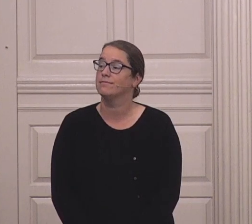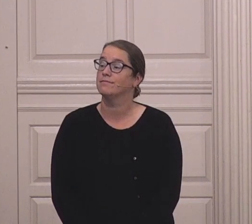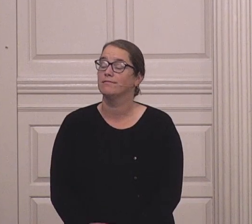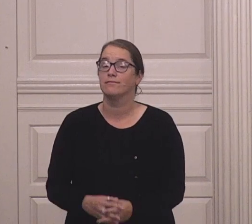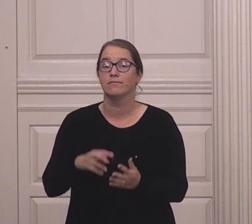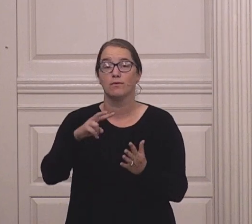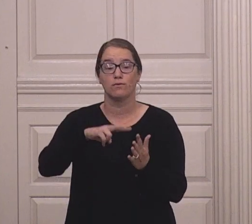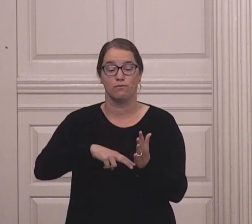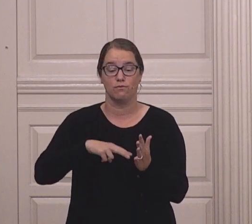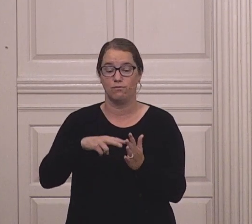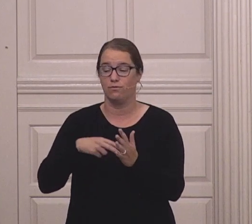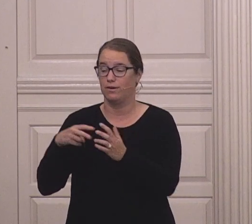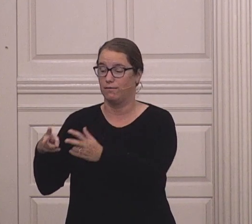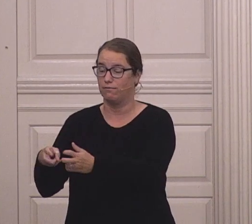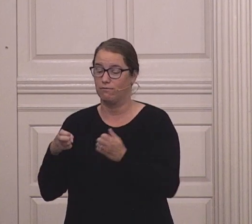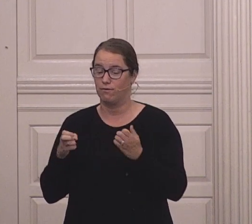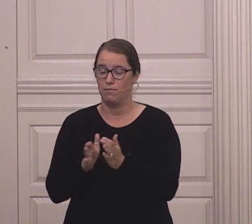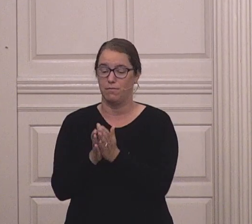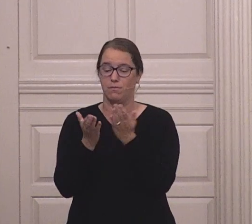A reading from the book of Ruth.